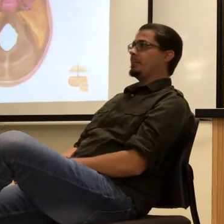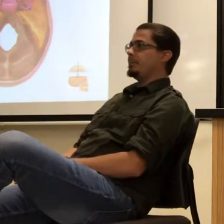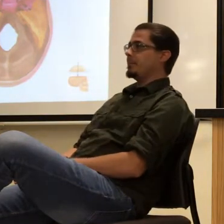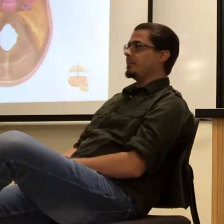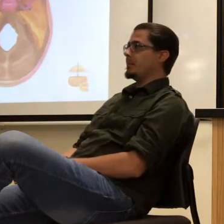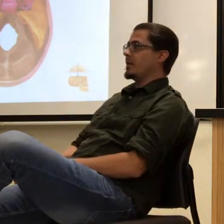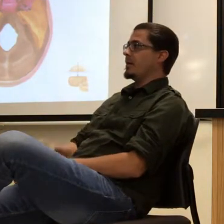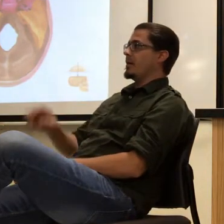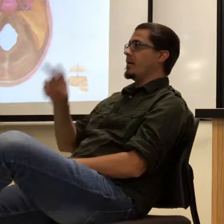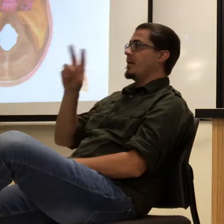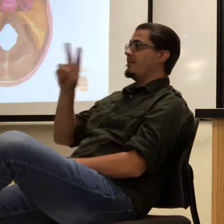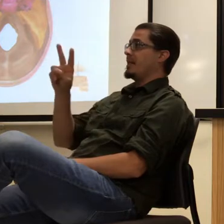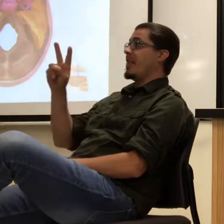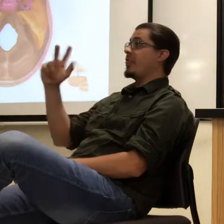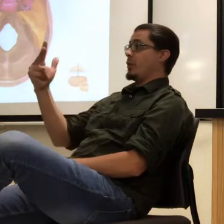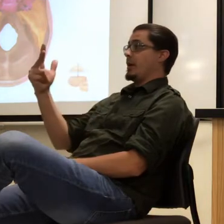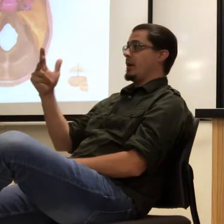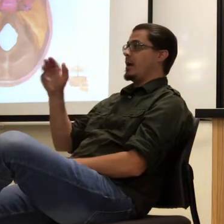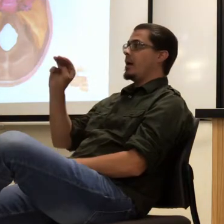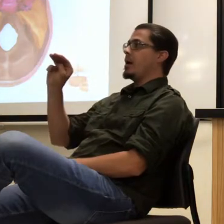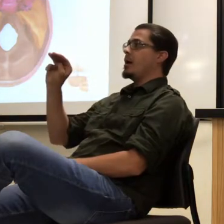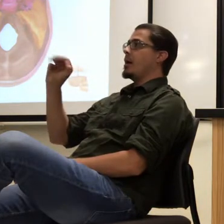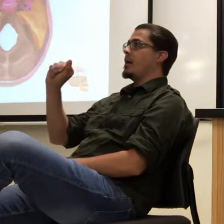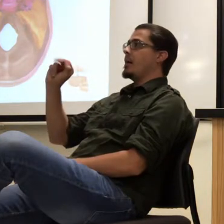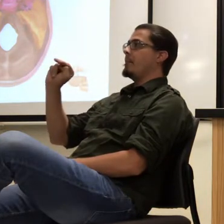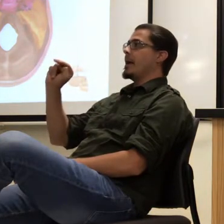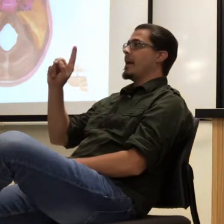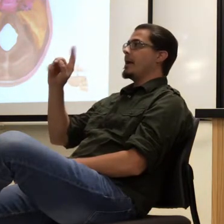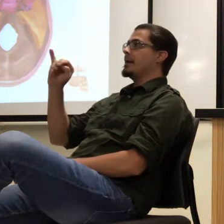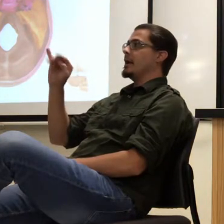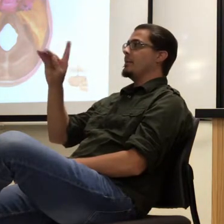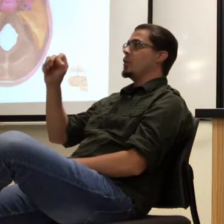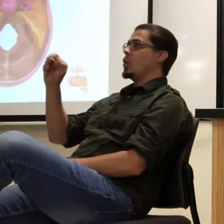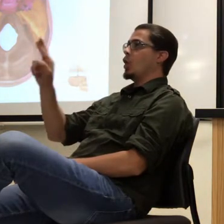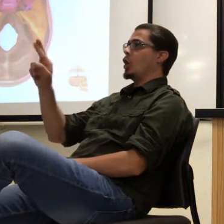And then V3 is the mandibular nerve.